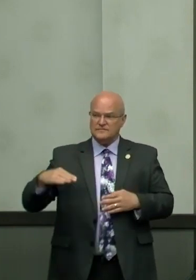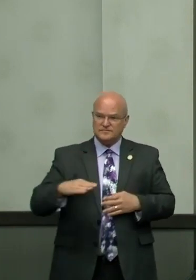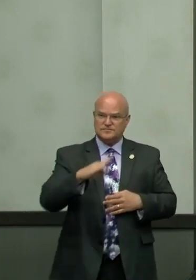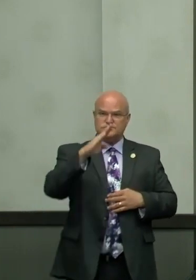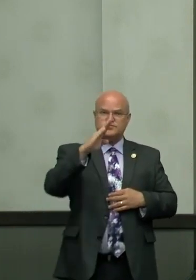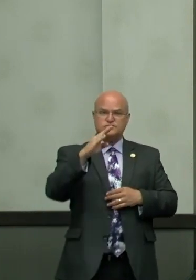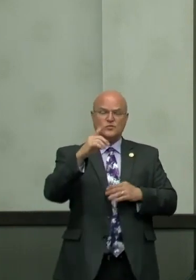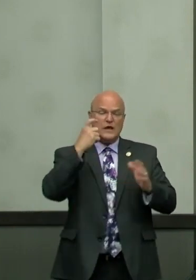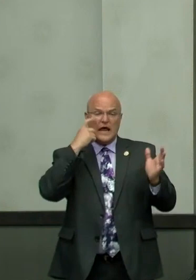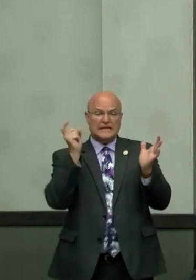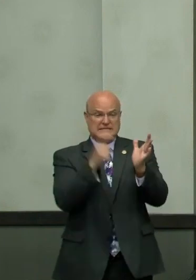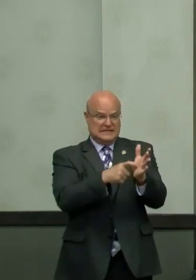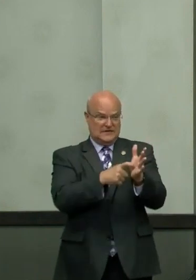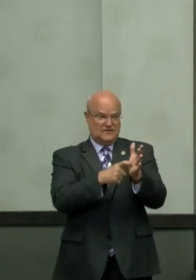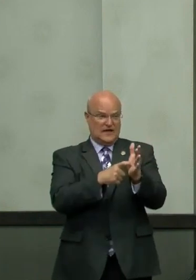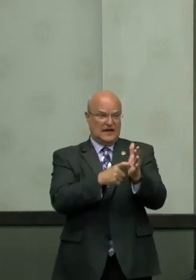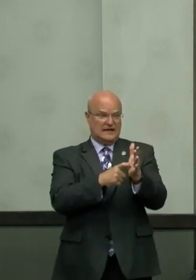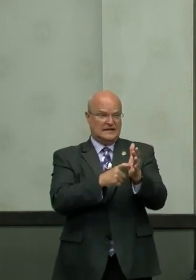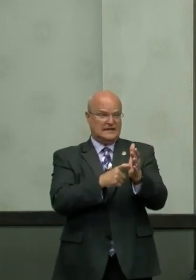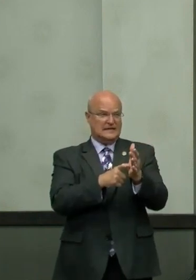spike that we can identify